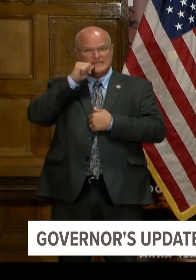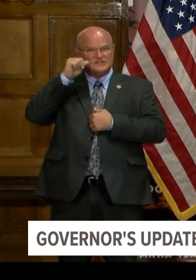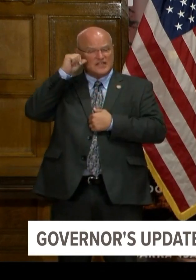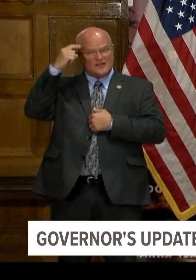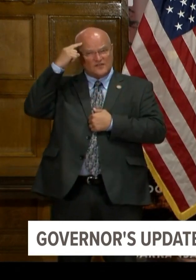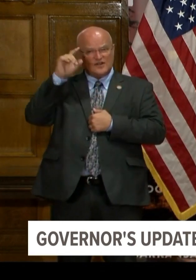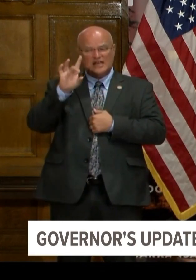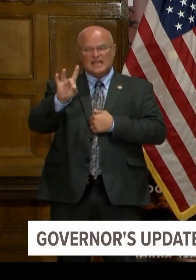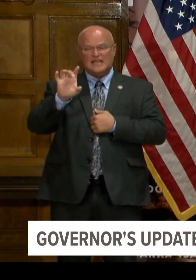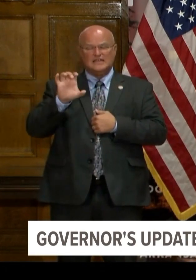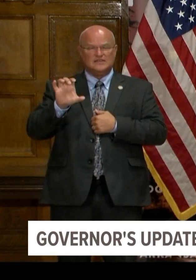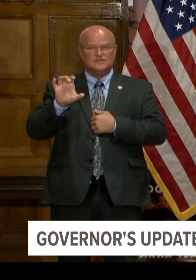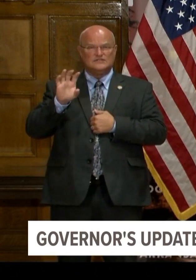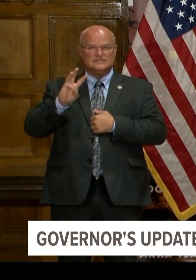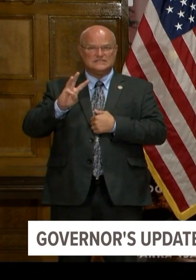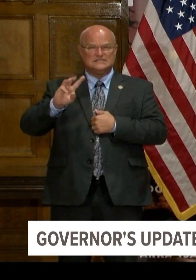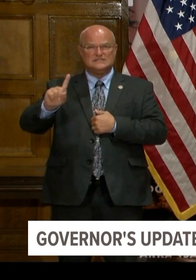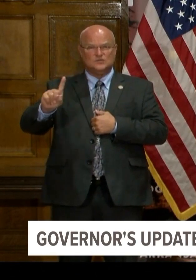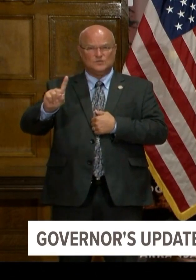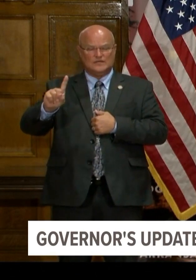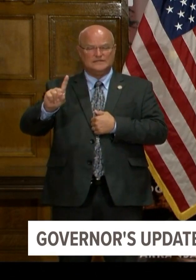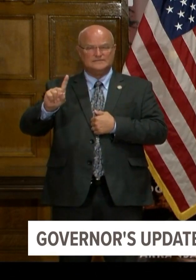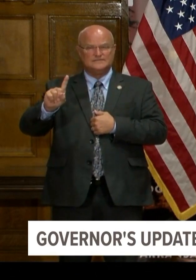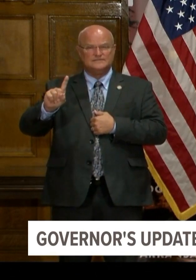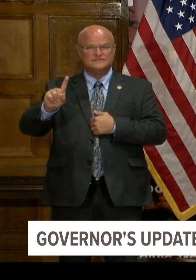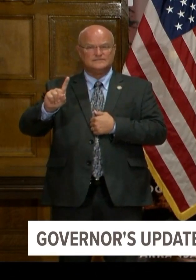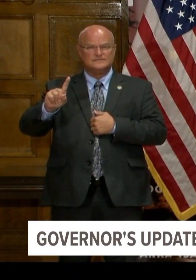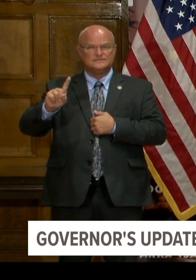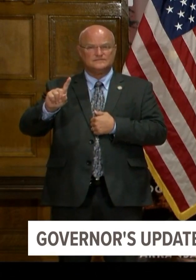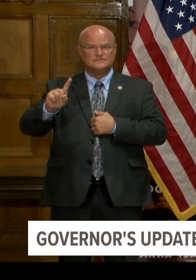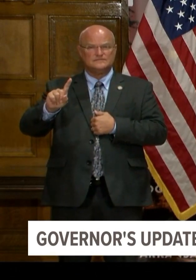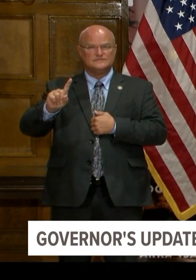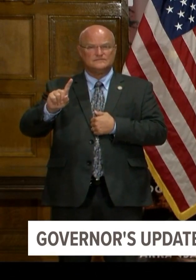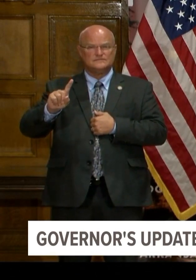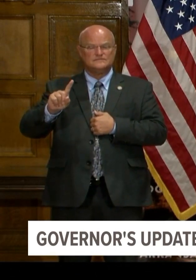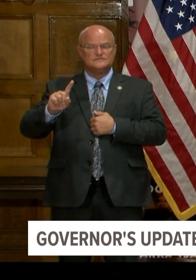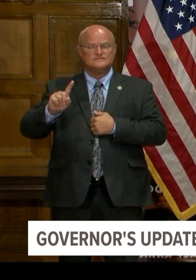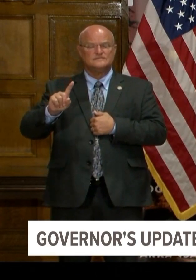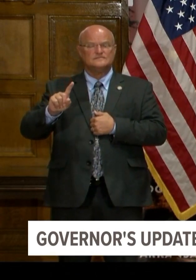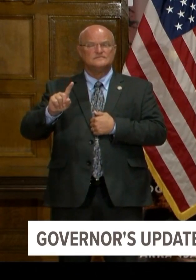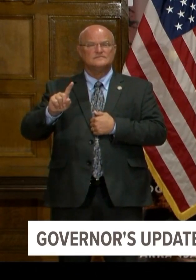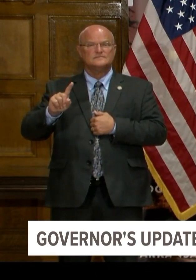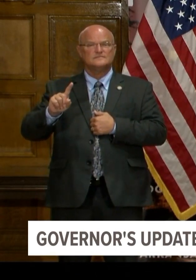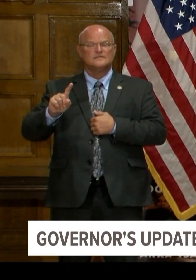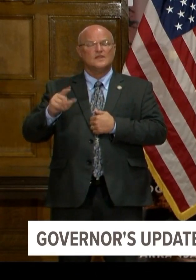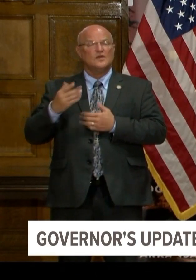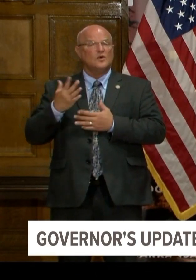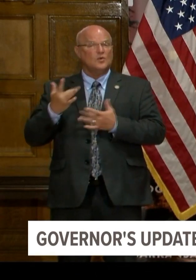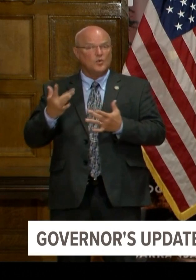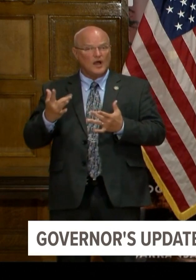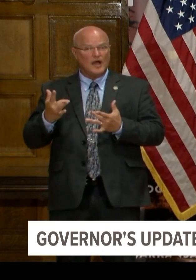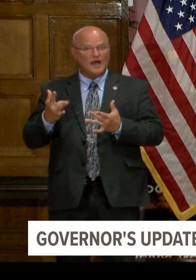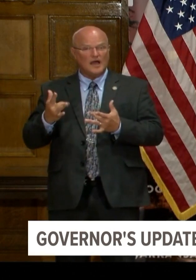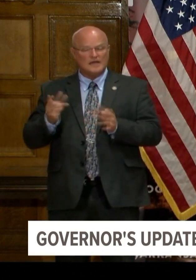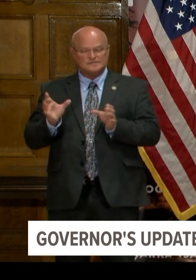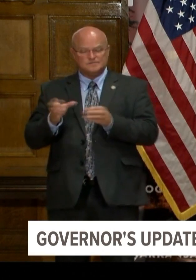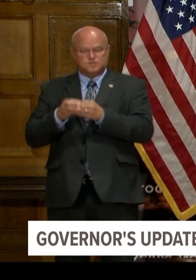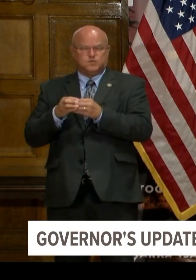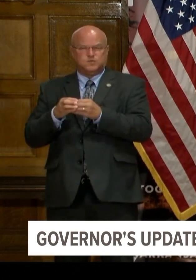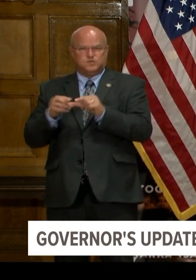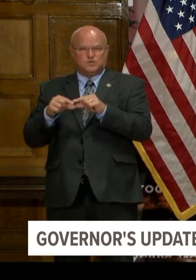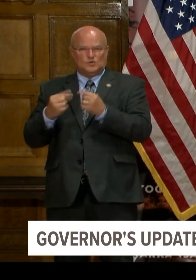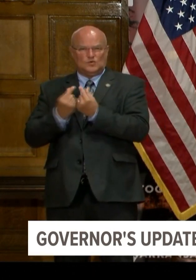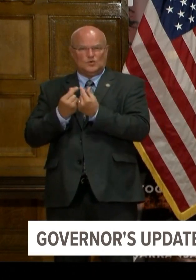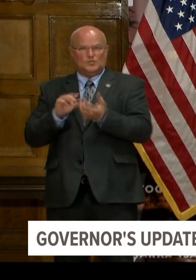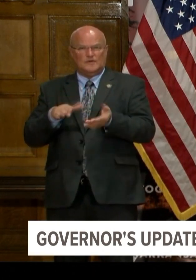for 861 cases. This is due in part to a cluster